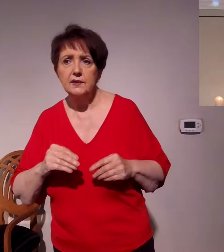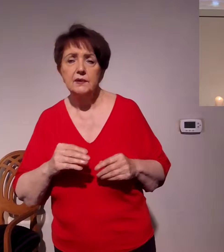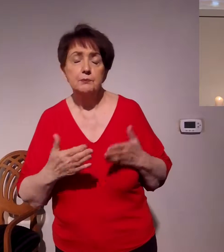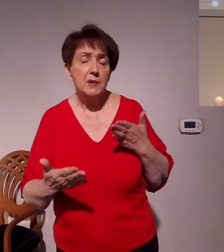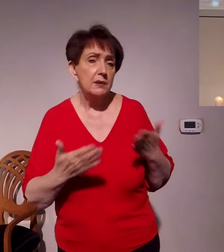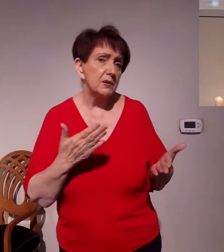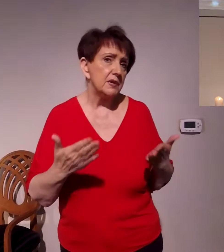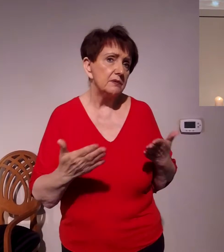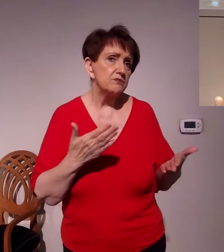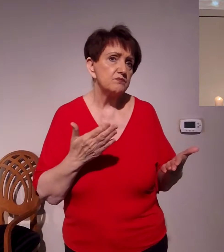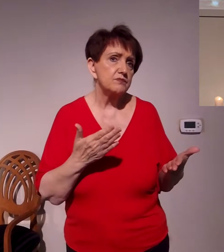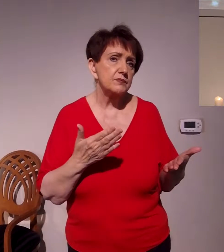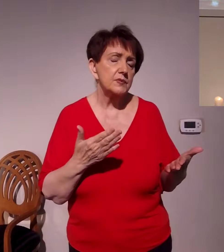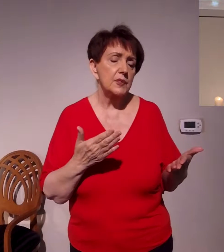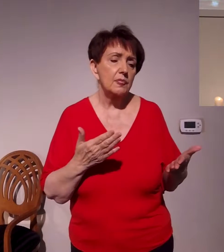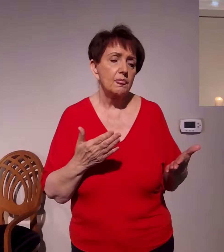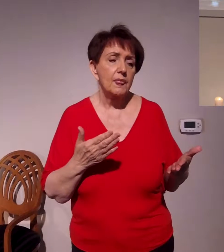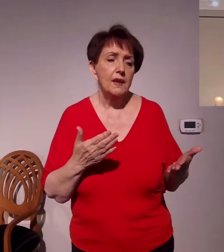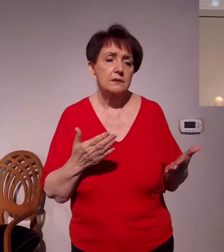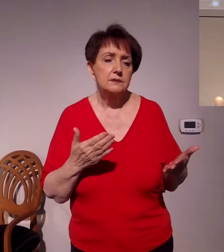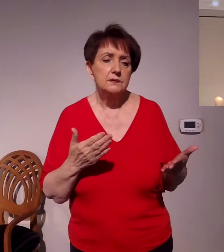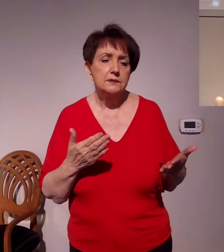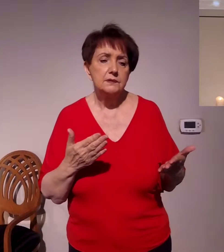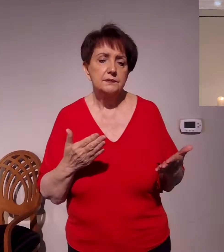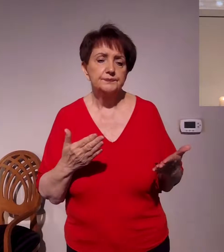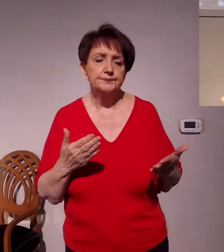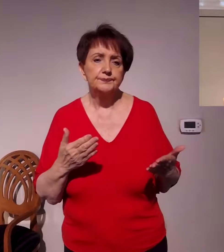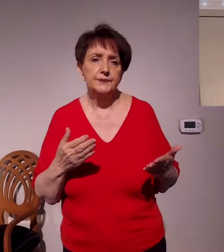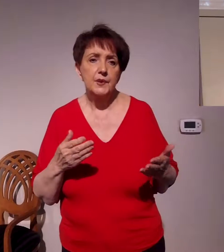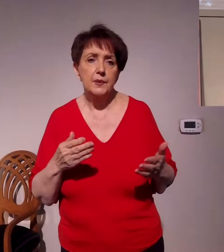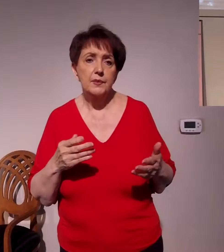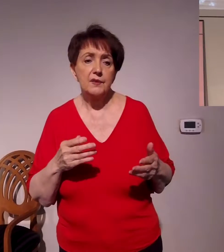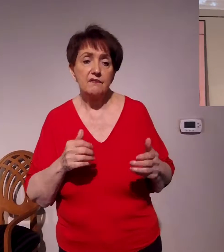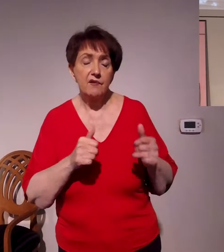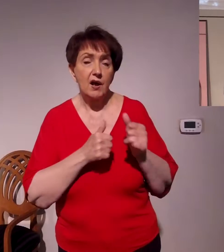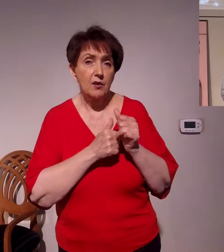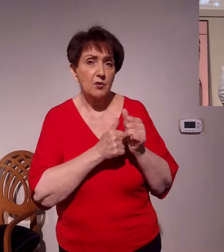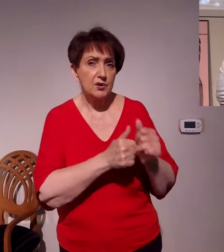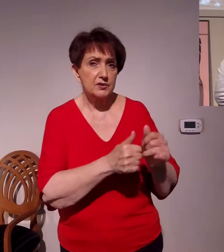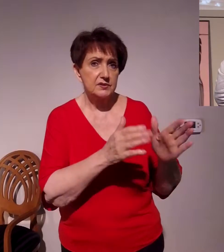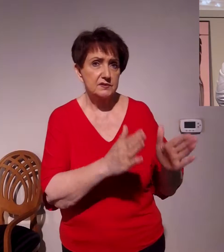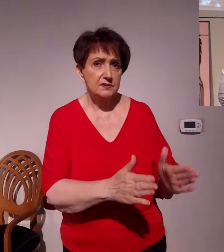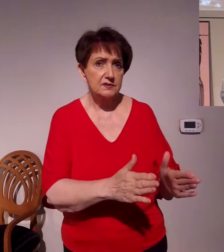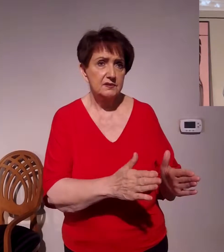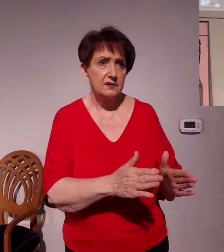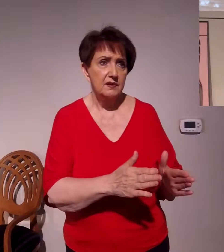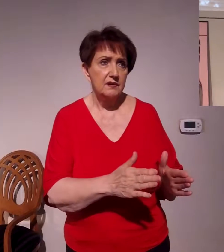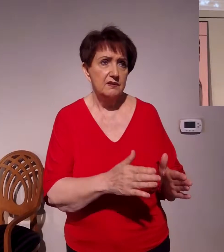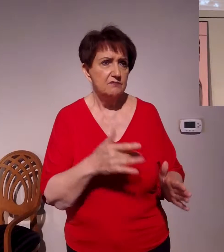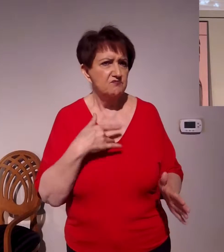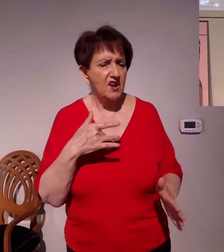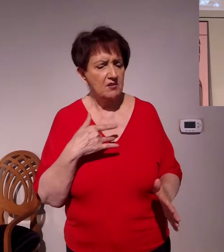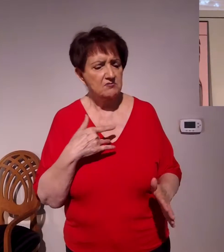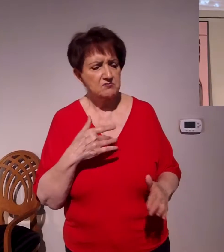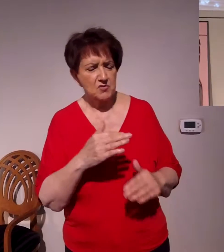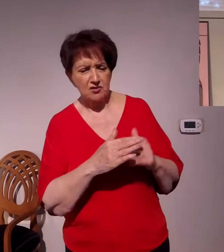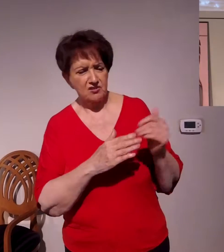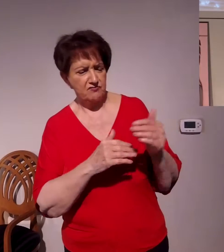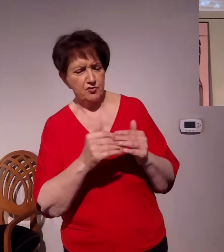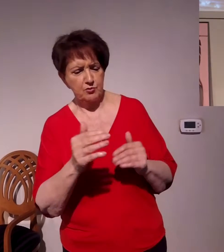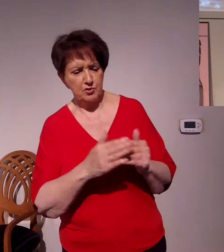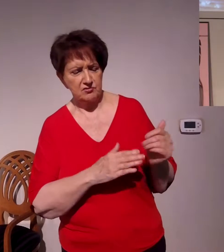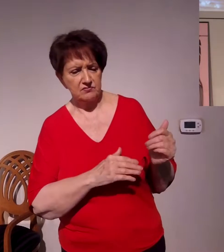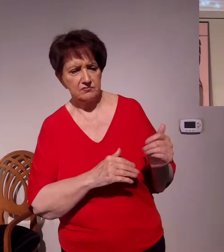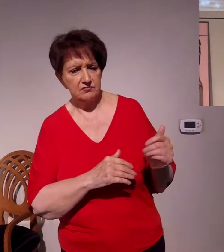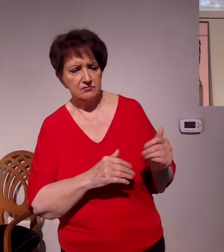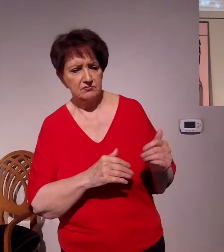Perhaps the people that were following him felt a little uncomfortable because they